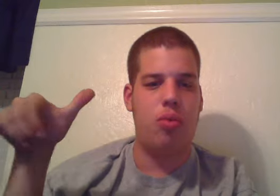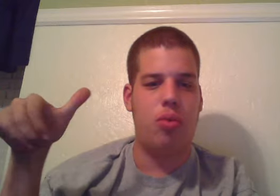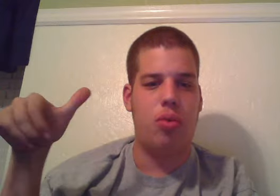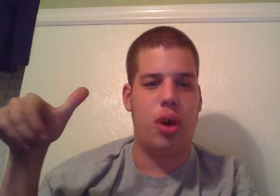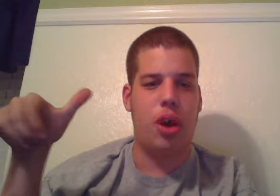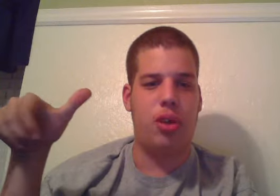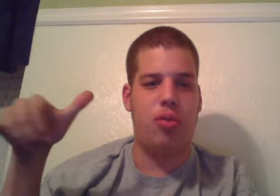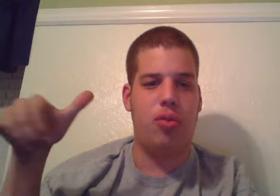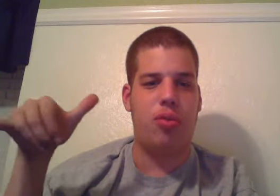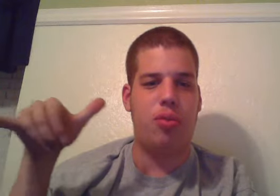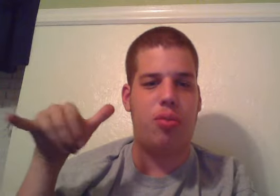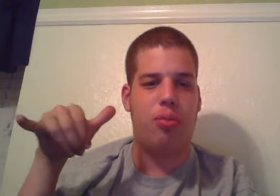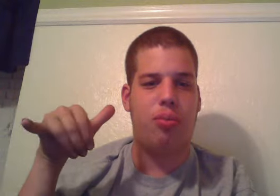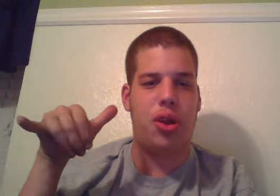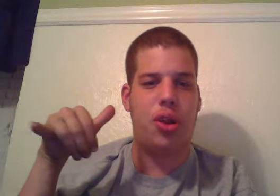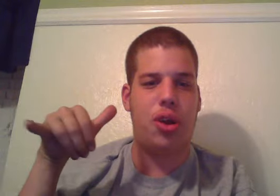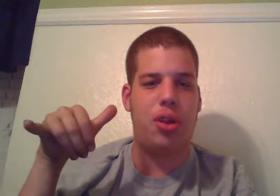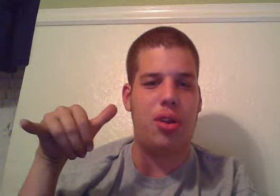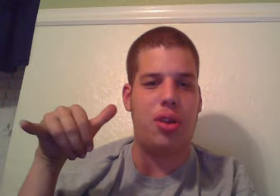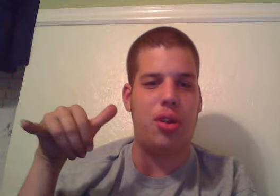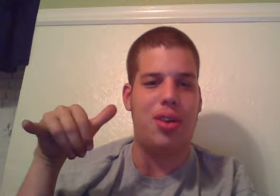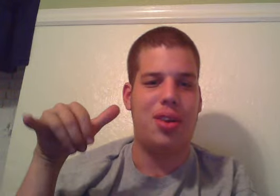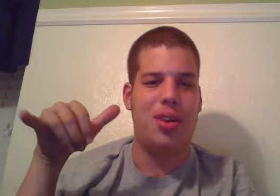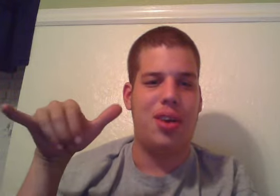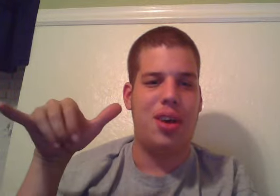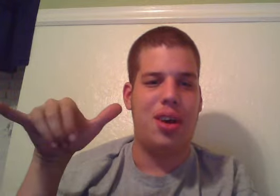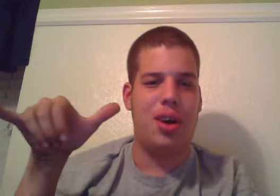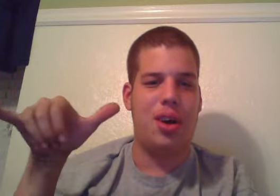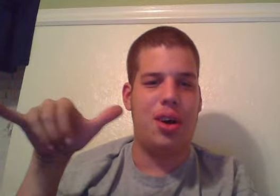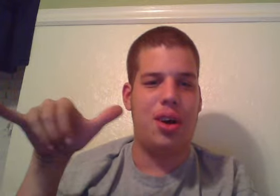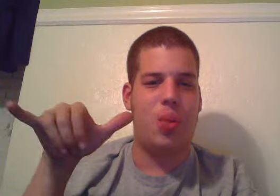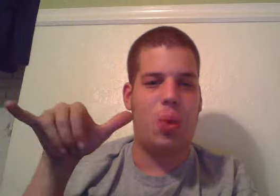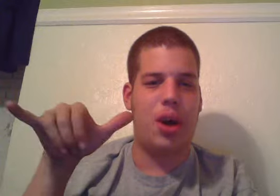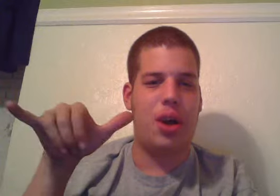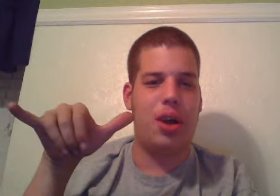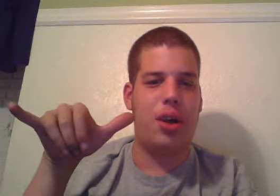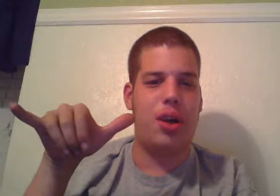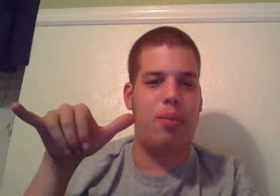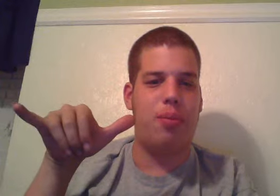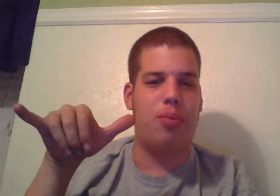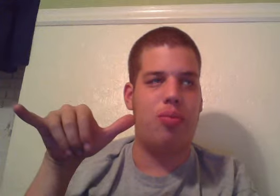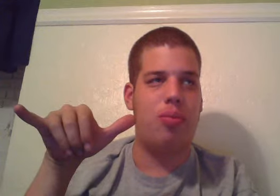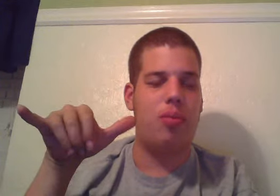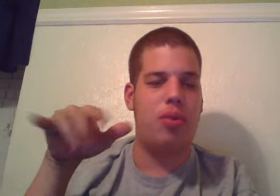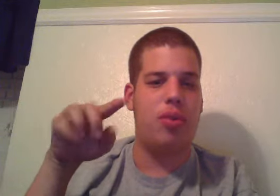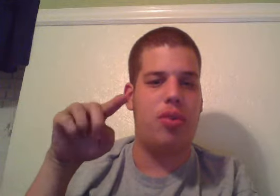And loose. But, uh, uh, Y. Um, Z.